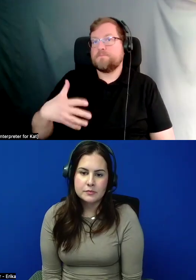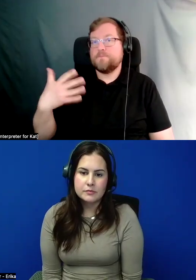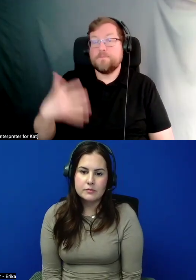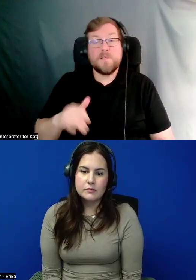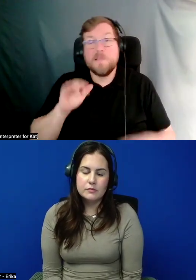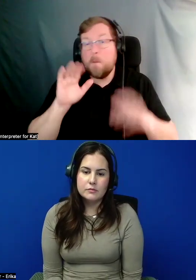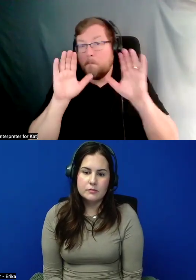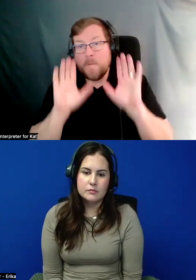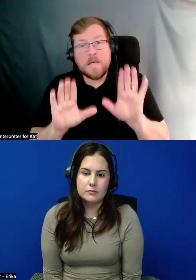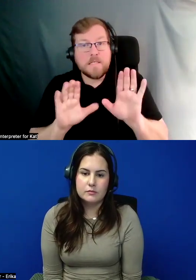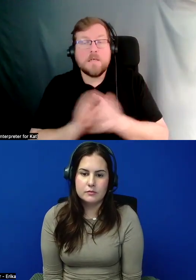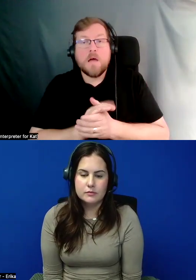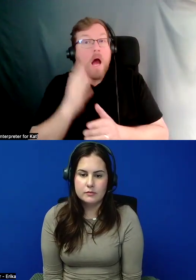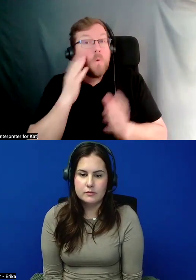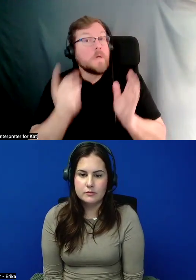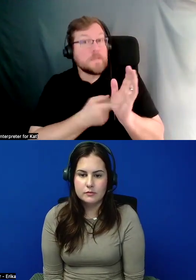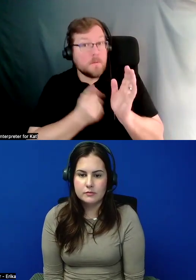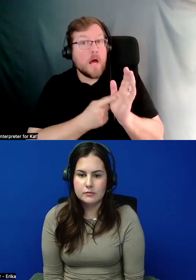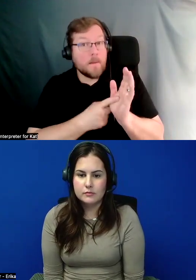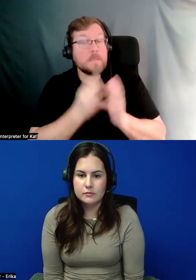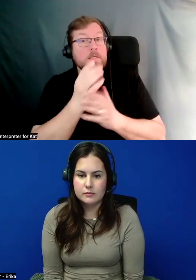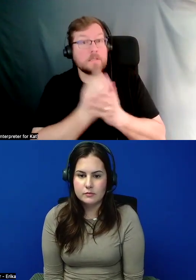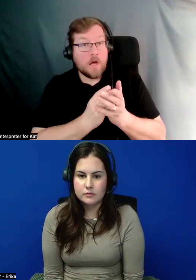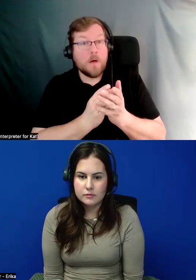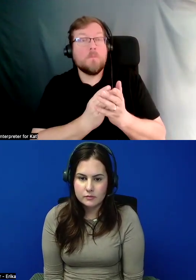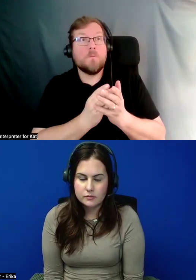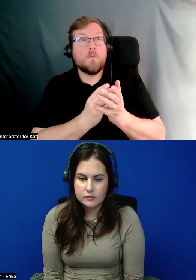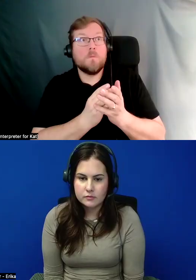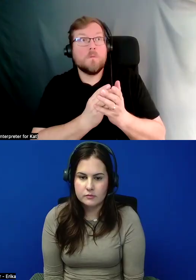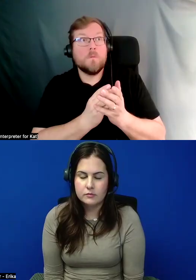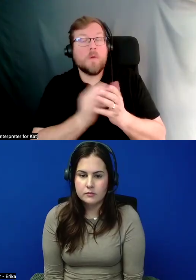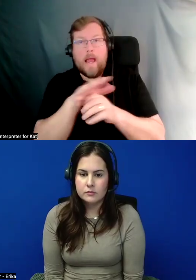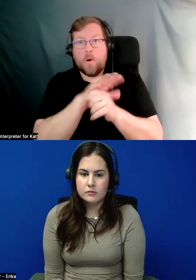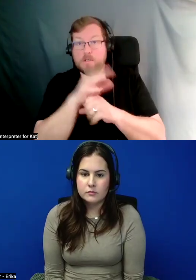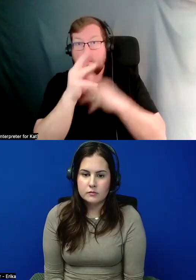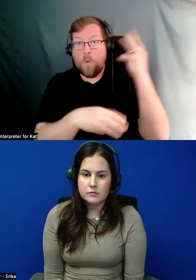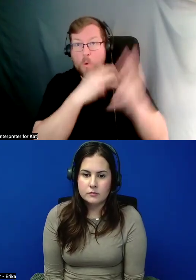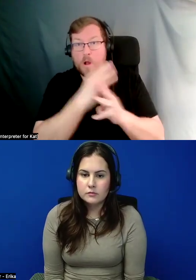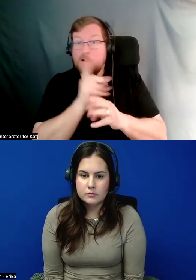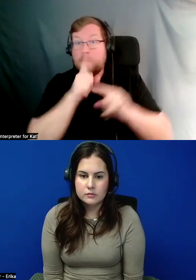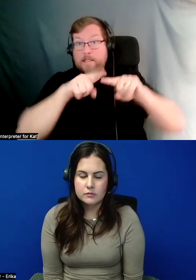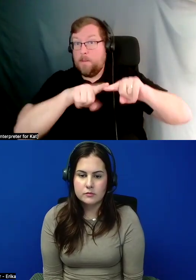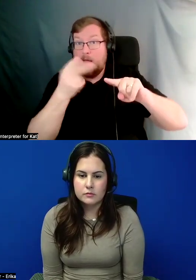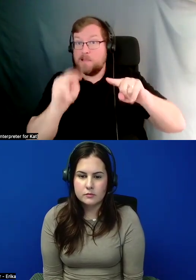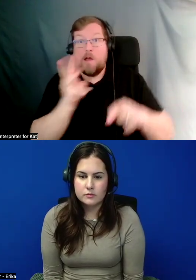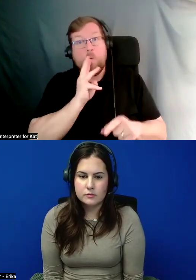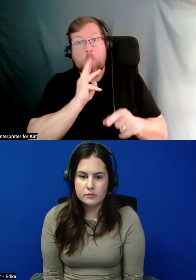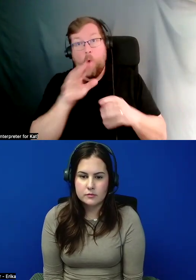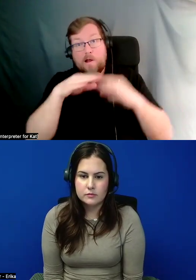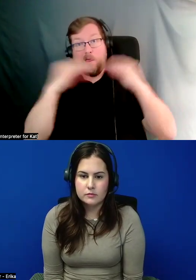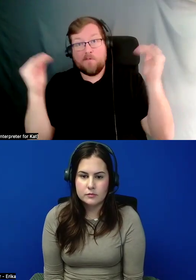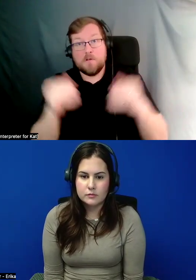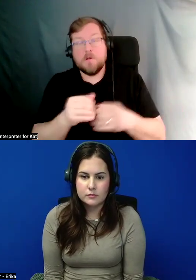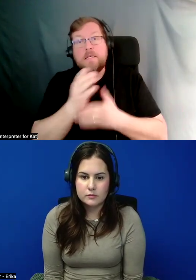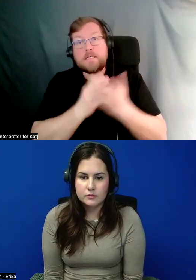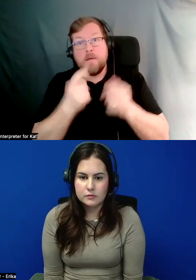amazing because I know sometimes some areas of the world just basically depend on the water level. Like some areas are, oh no,